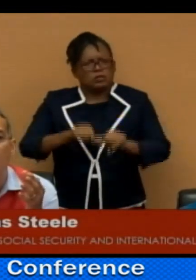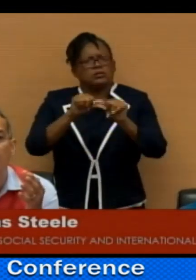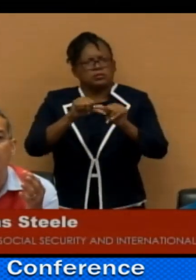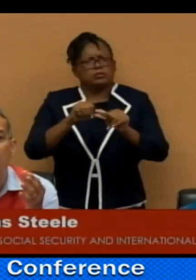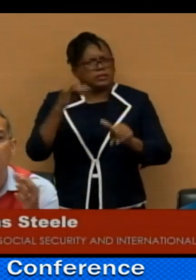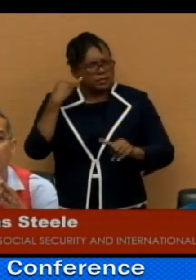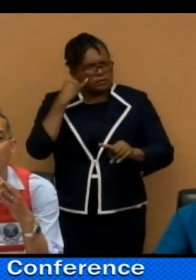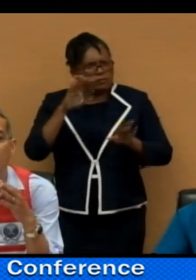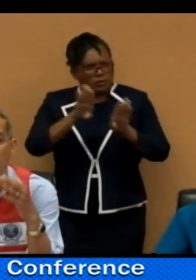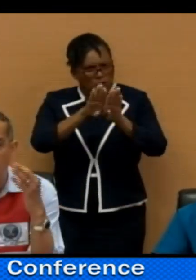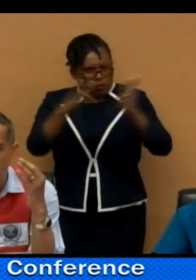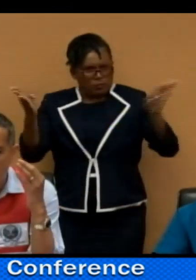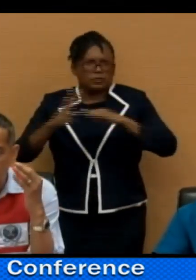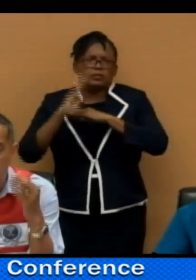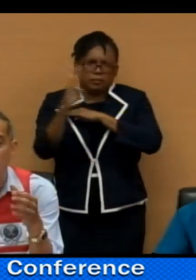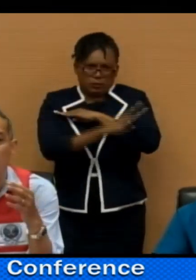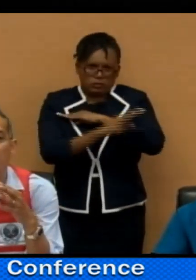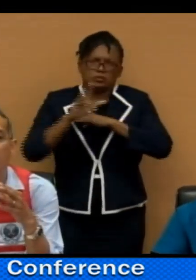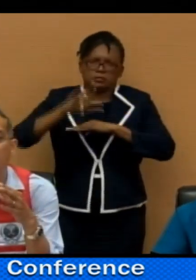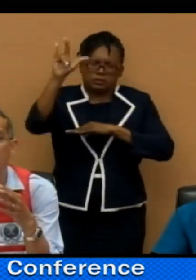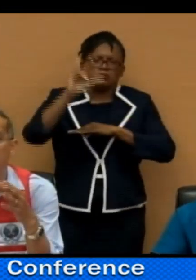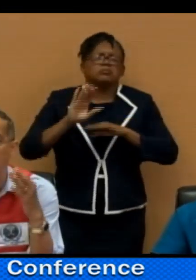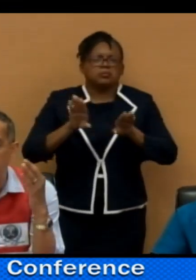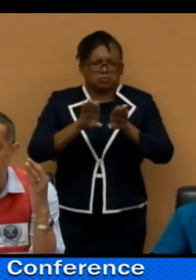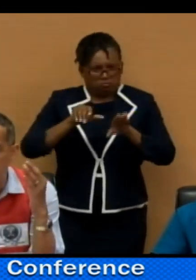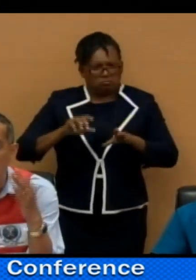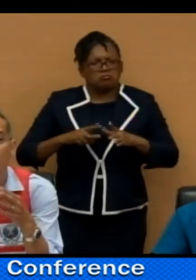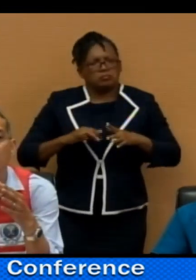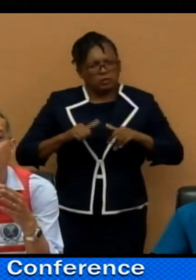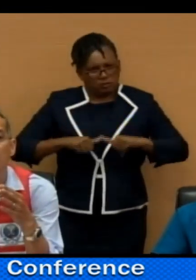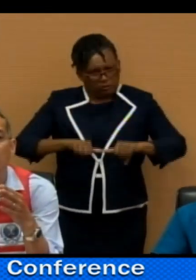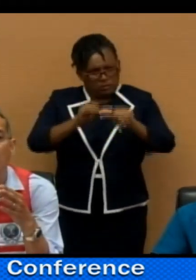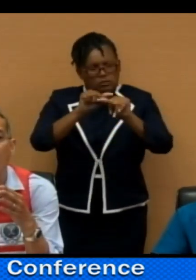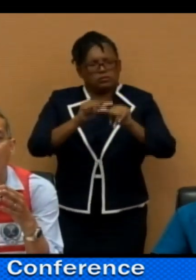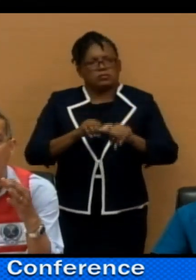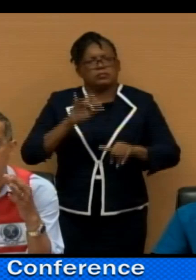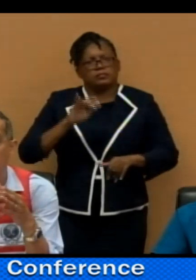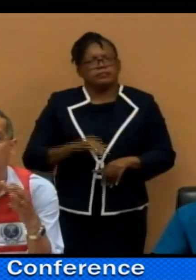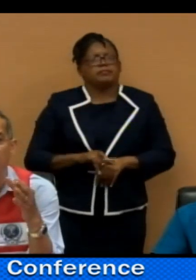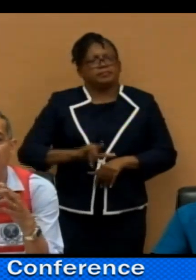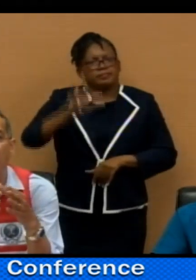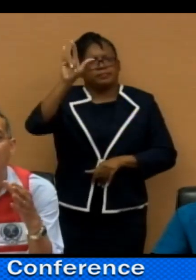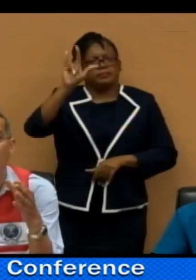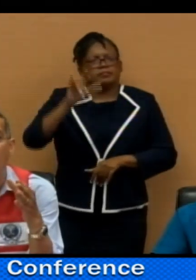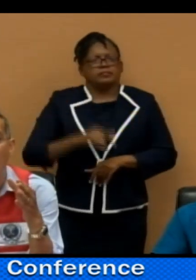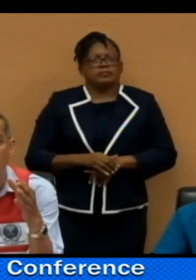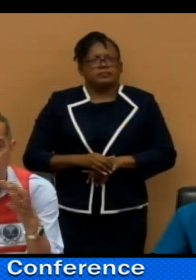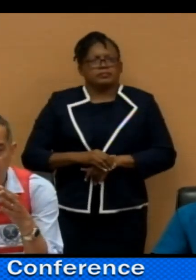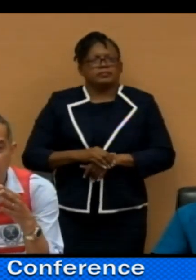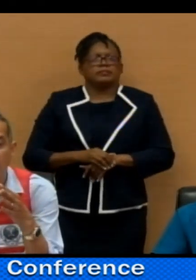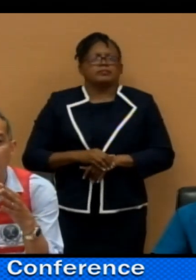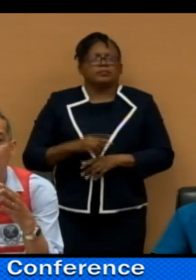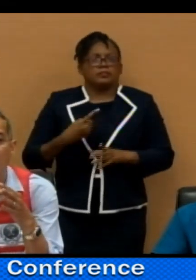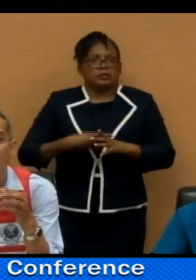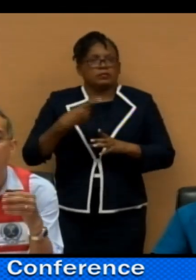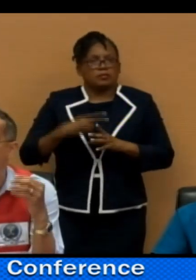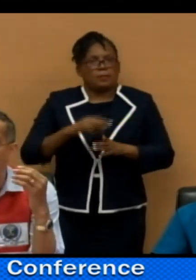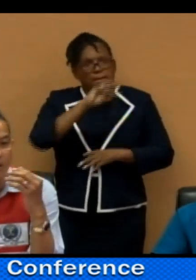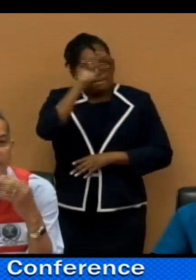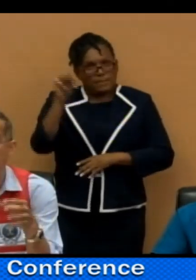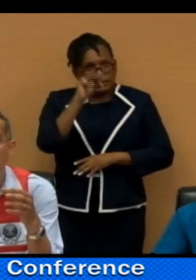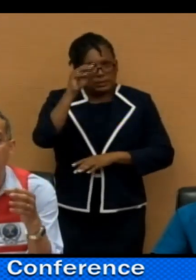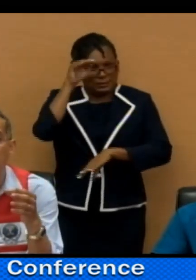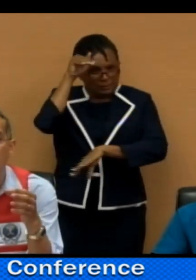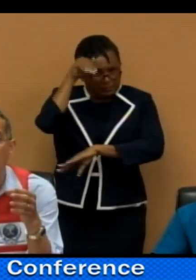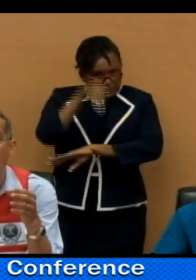remain open. So as far as we are concerned, because we have closed as of midnight on Monday, then all